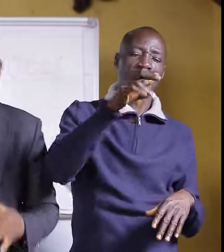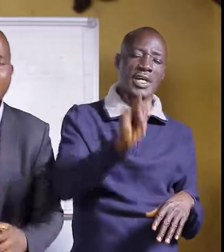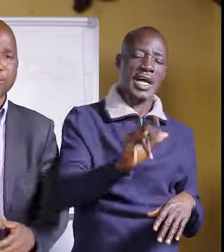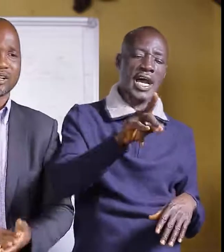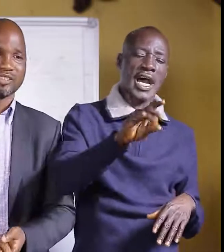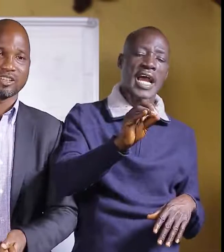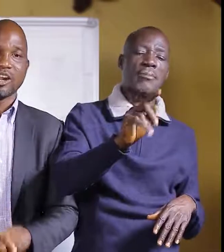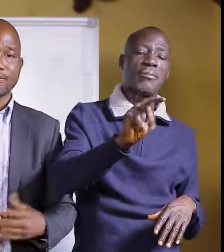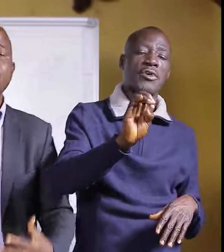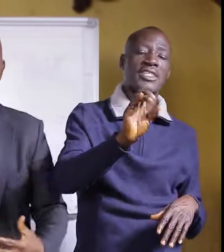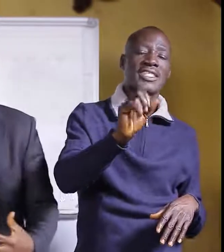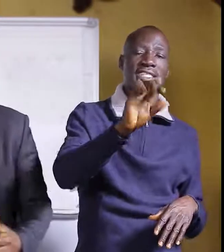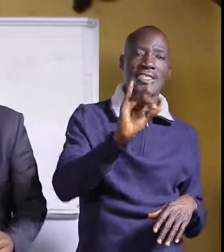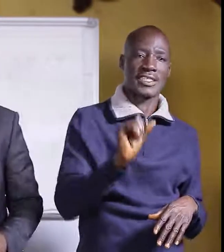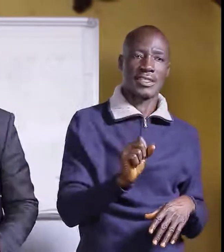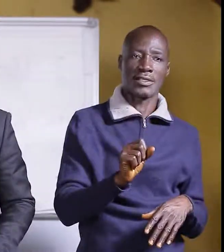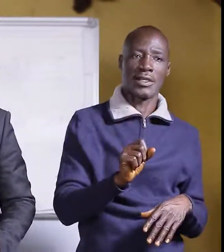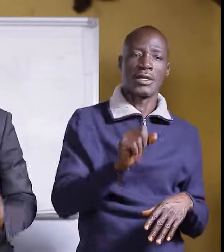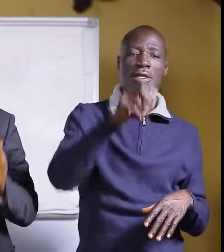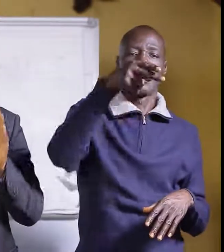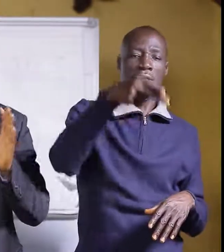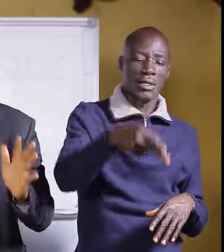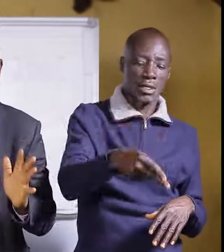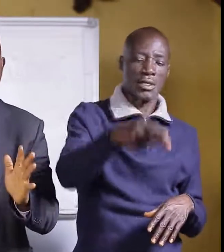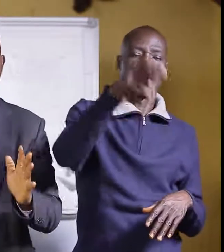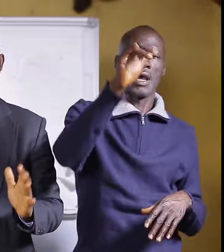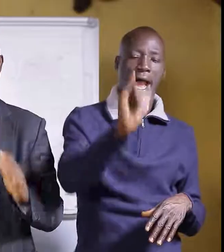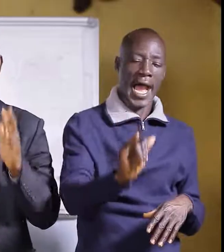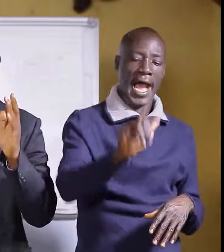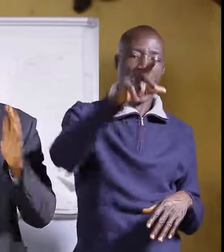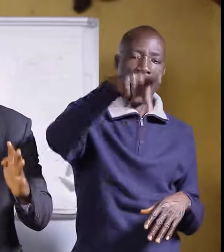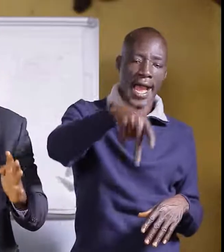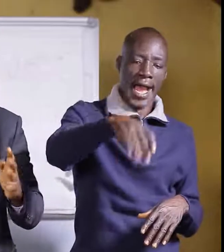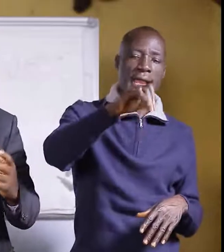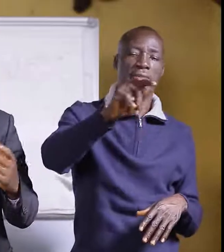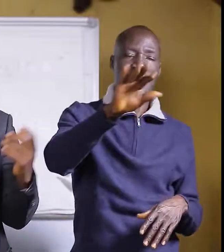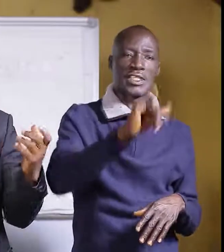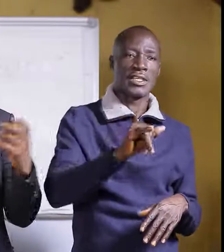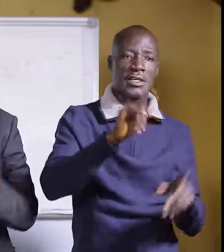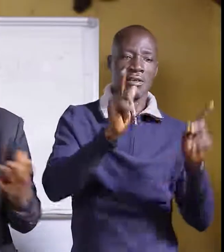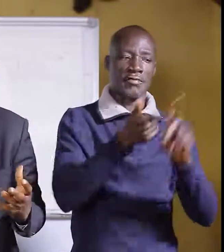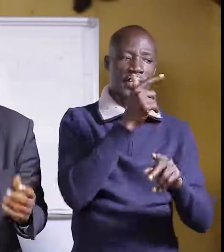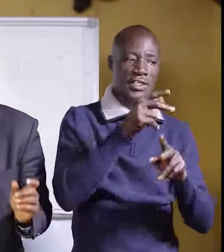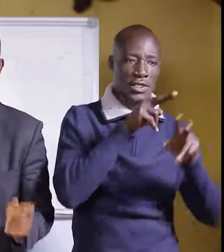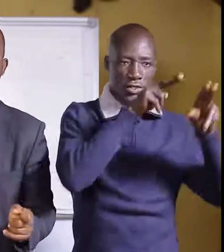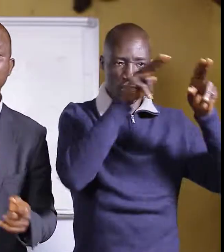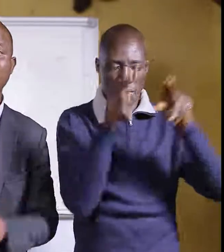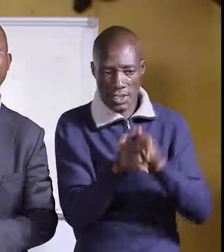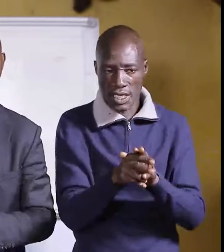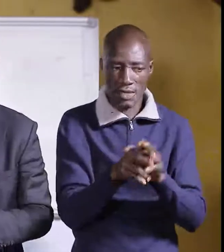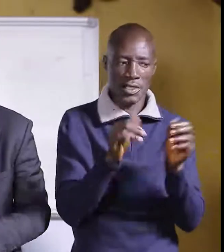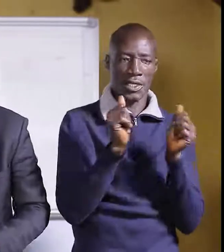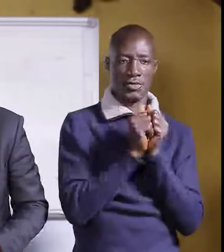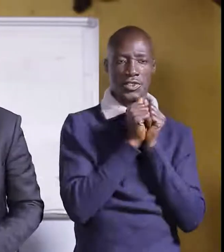is hypothesis. Remember, first of all, the scientist will observe. After observing with his sensory organs or using